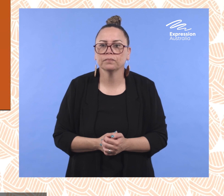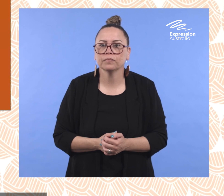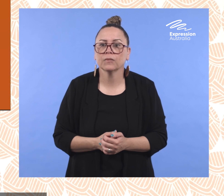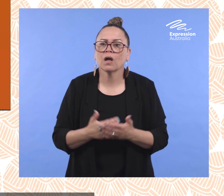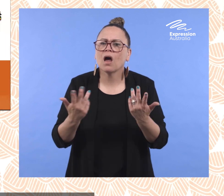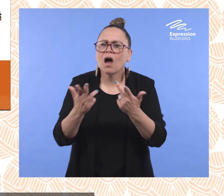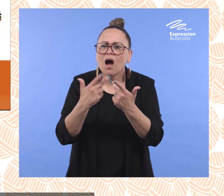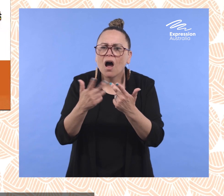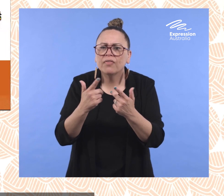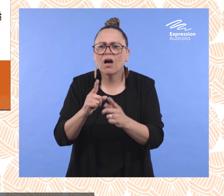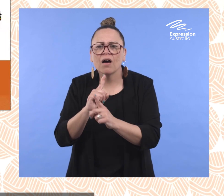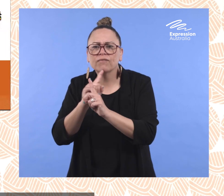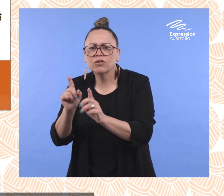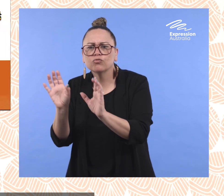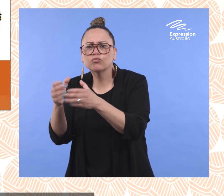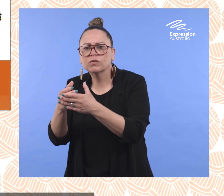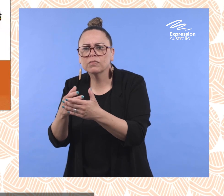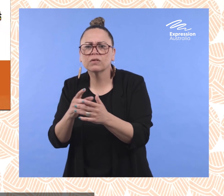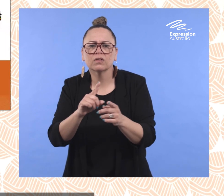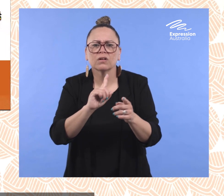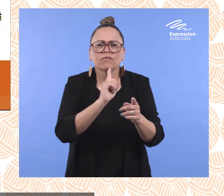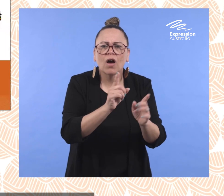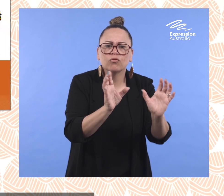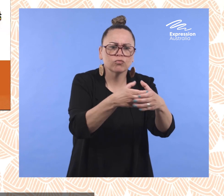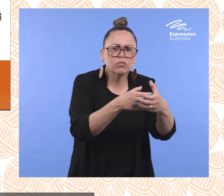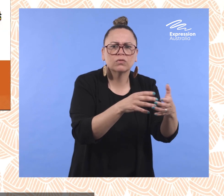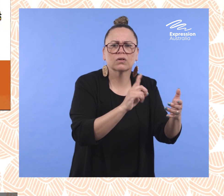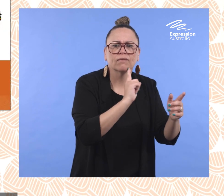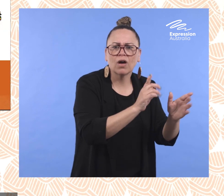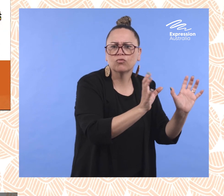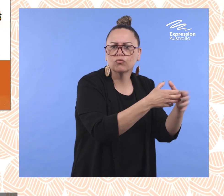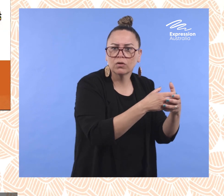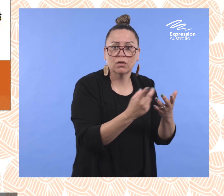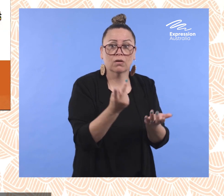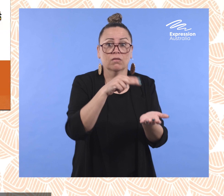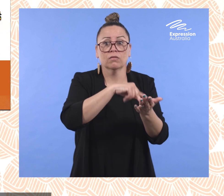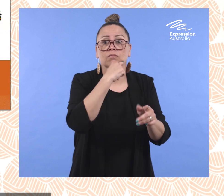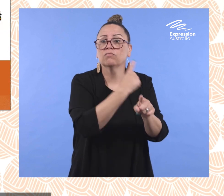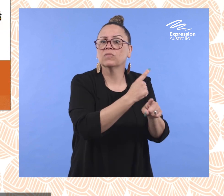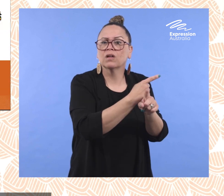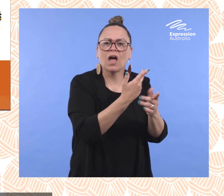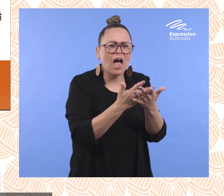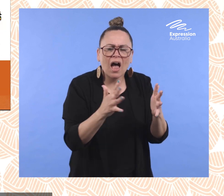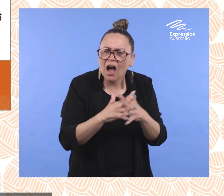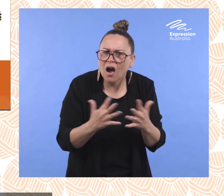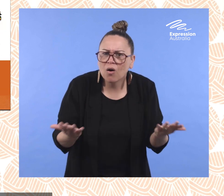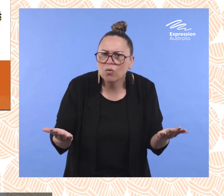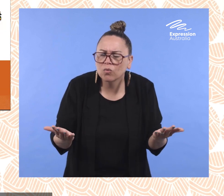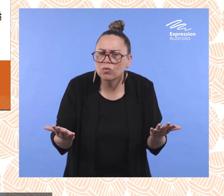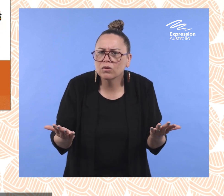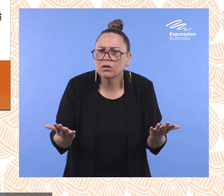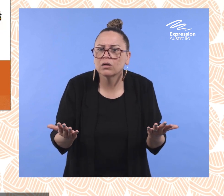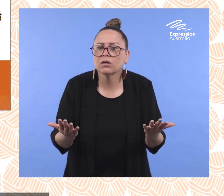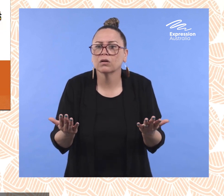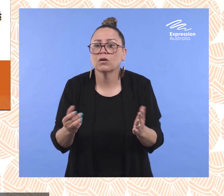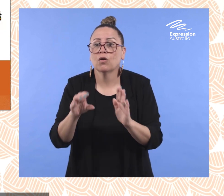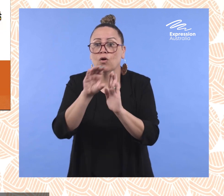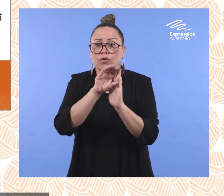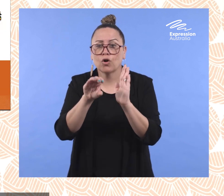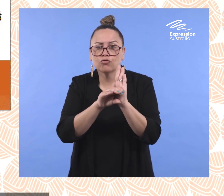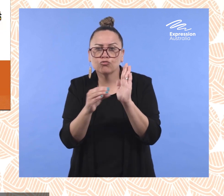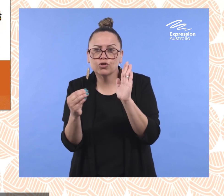How is it different to other advisory bodies, Aunty Munya? Well, the main difference is that it's enshrined